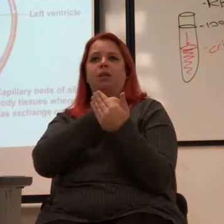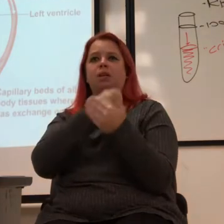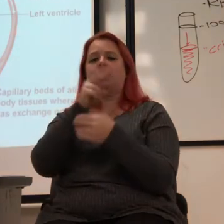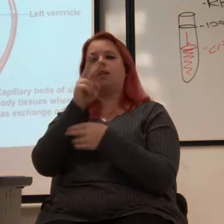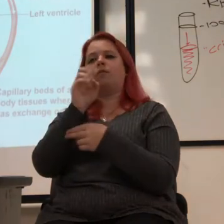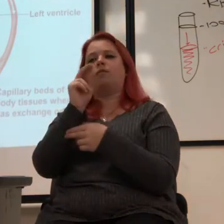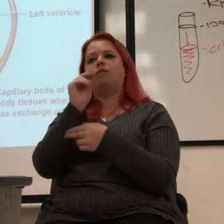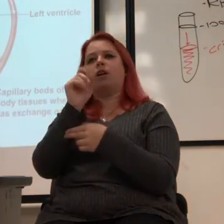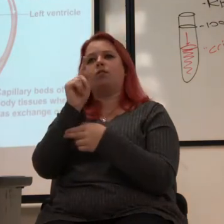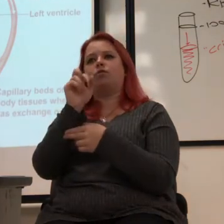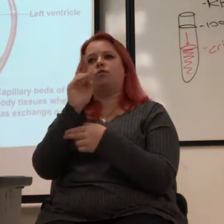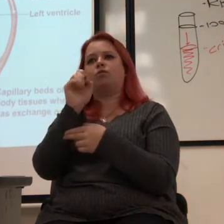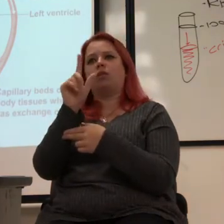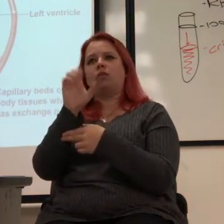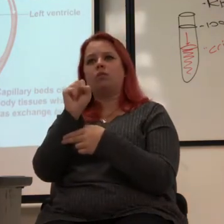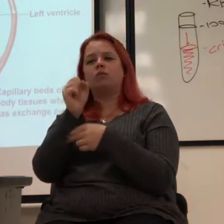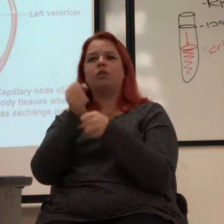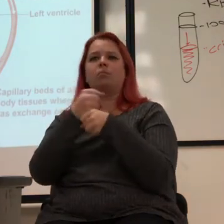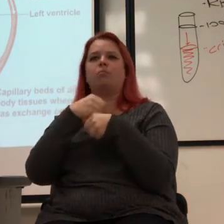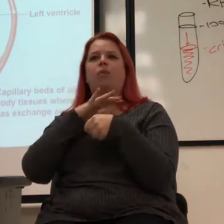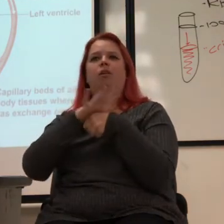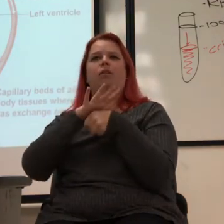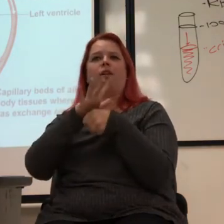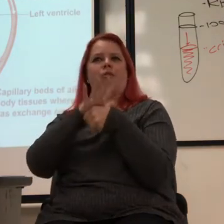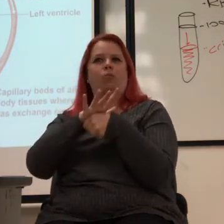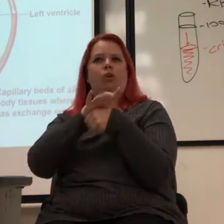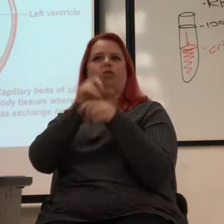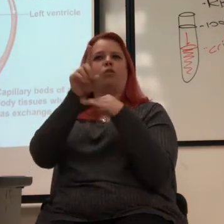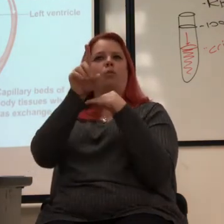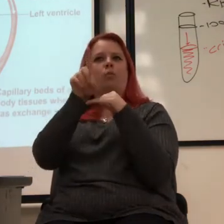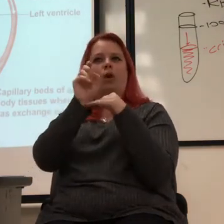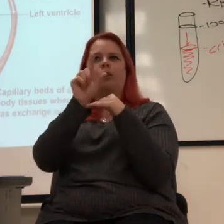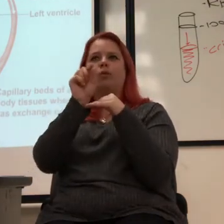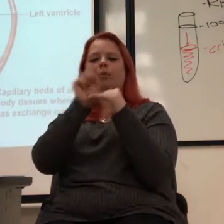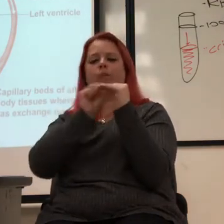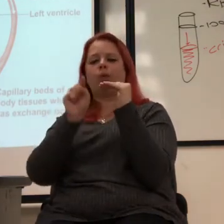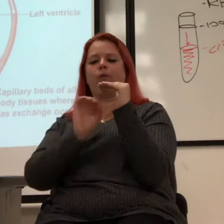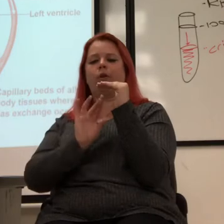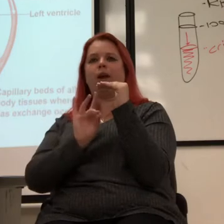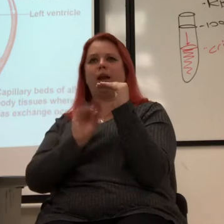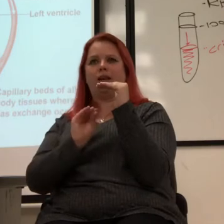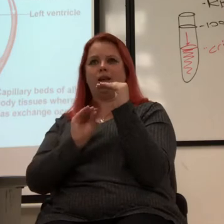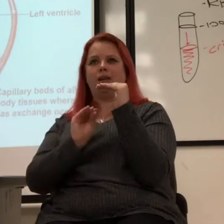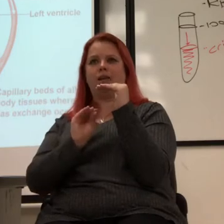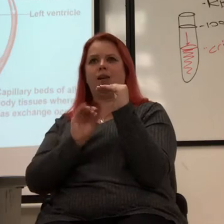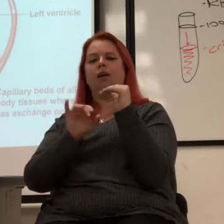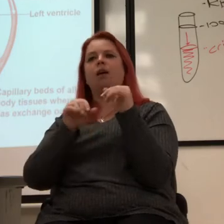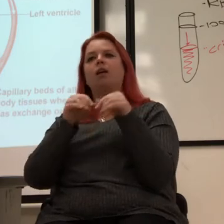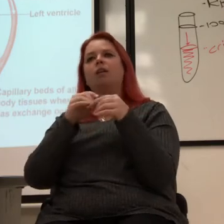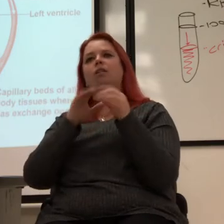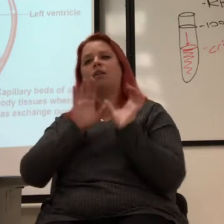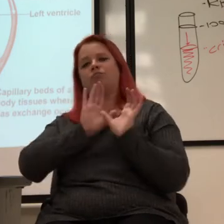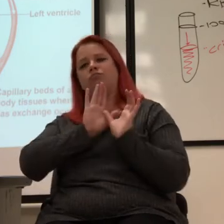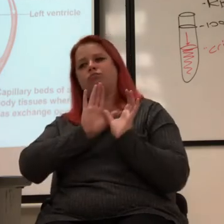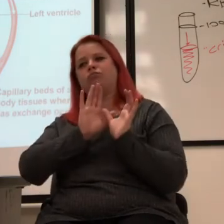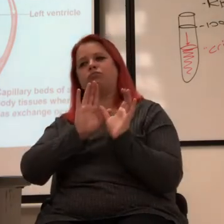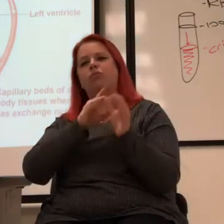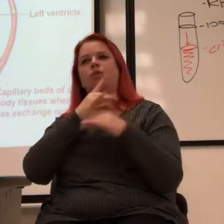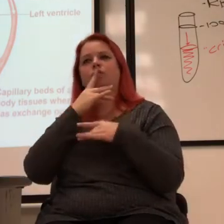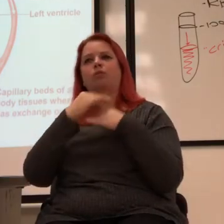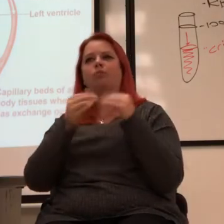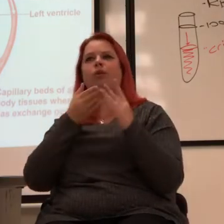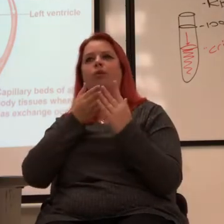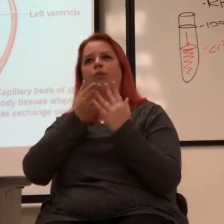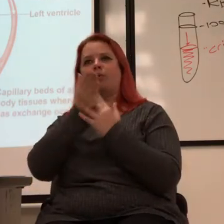generate enough pressure, and I gave you the number, 120 over 80, right? That drives blood through this double